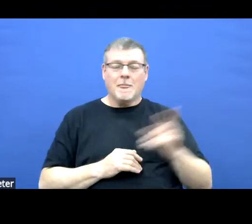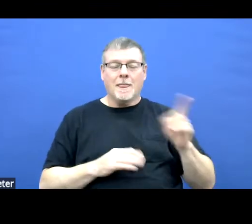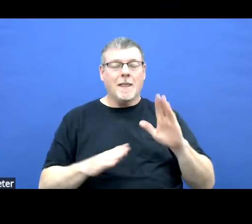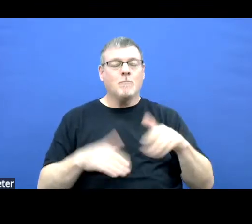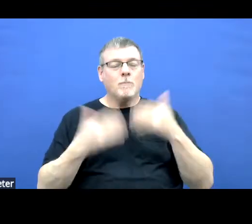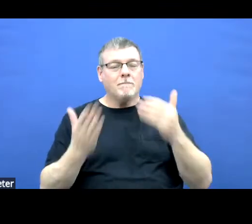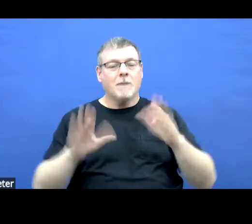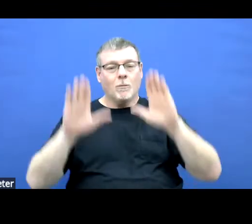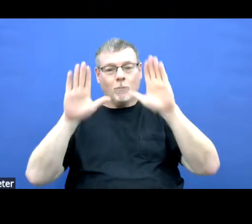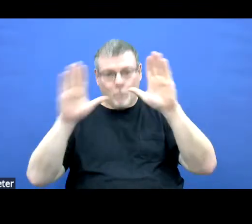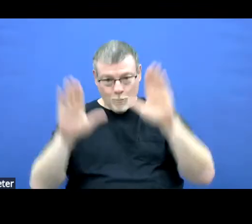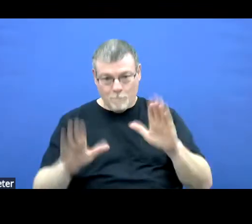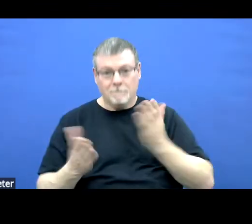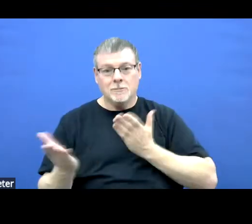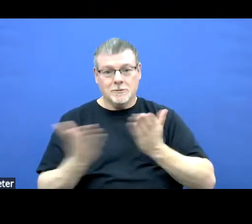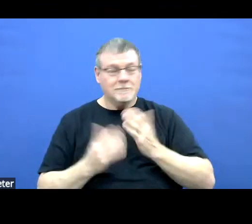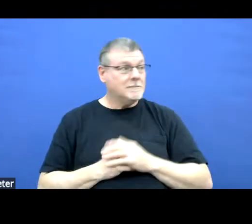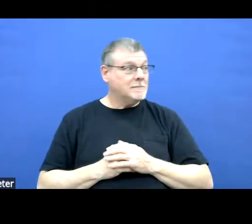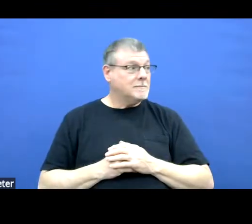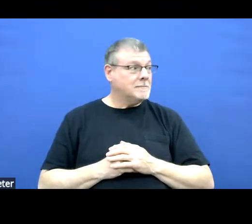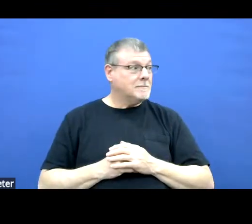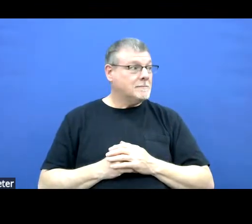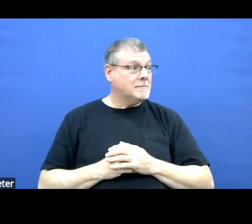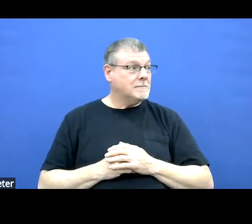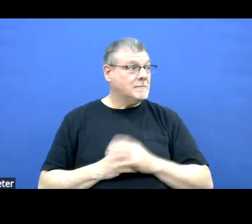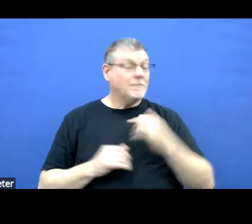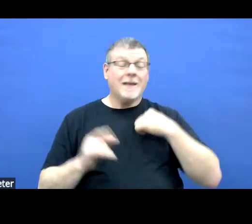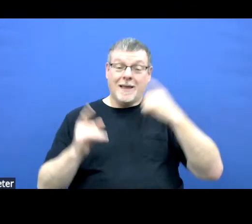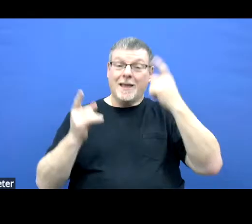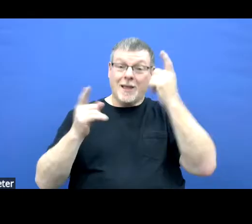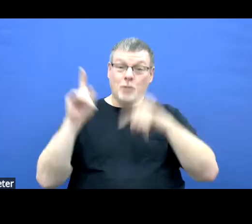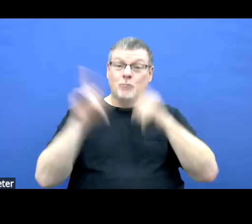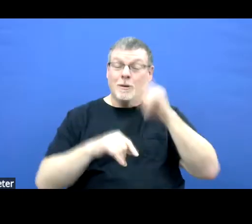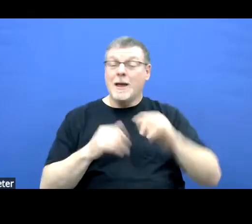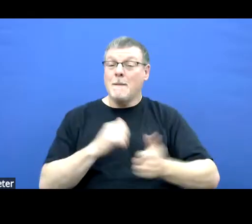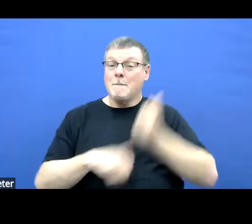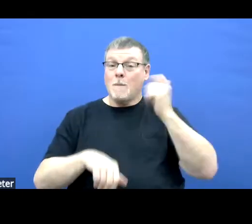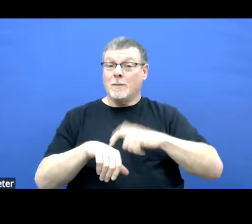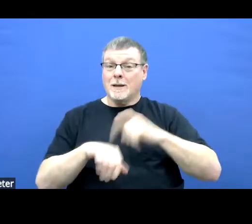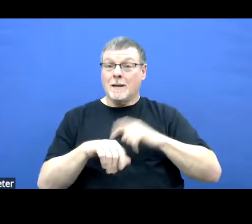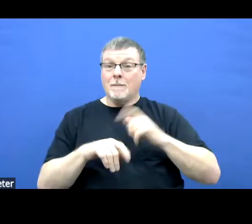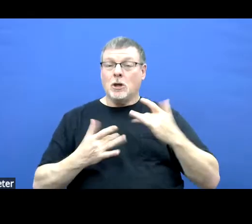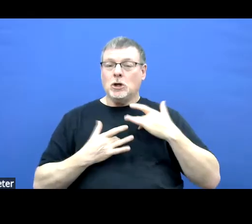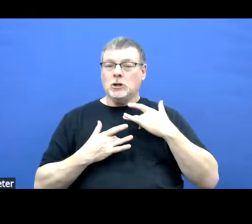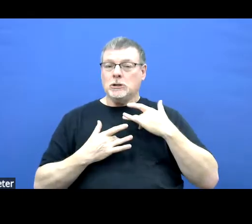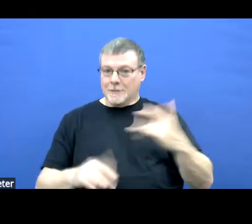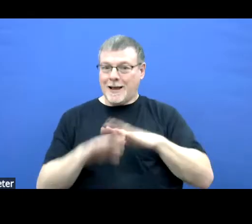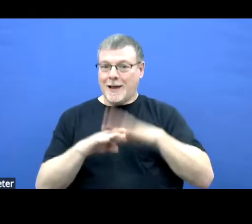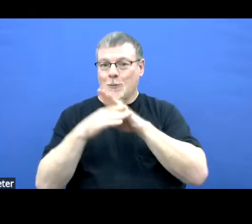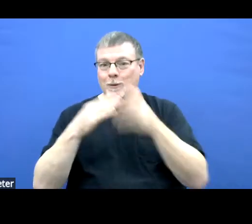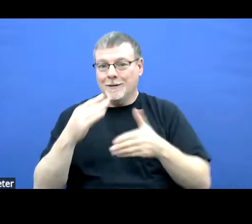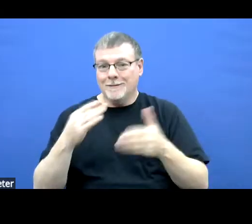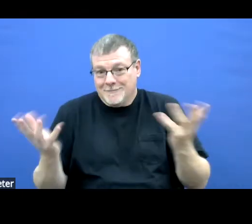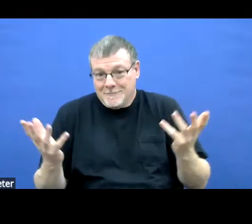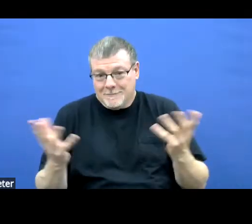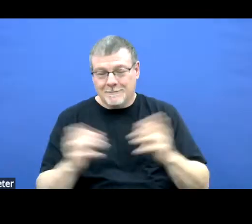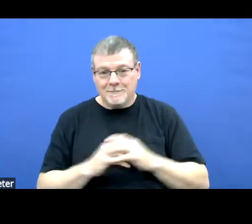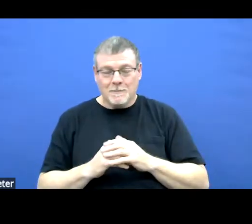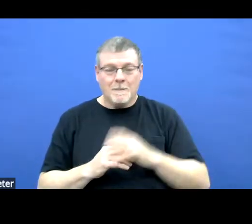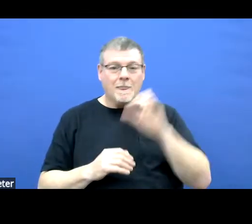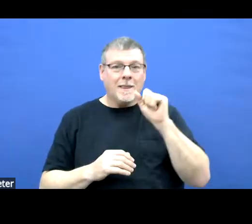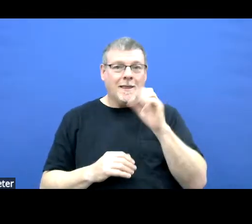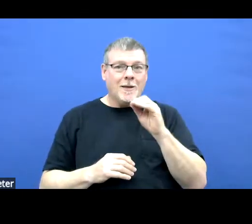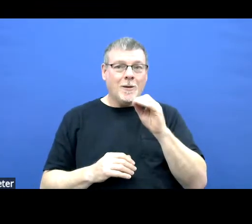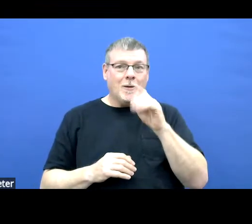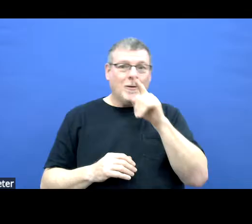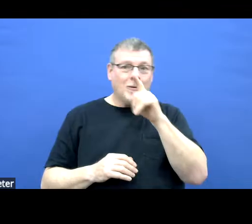valuable service. So Yeah, I agree. And I think most of the times the events are on the weekends. And so you were talking